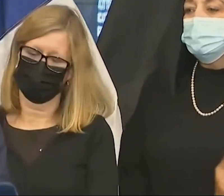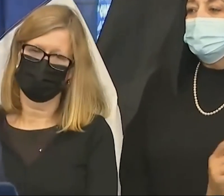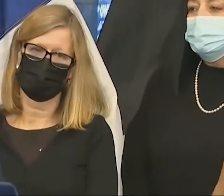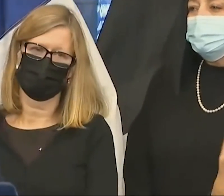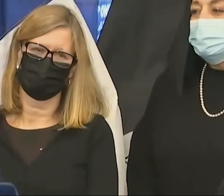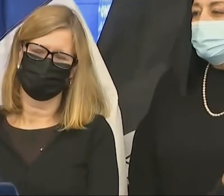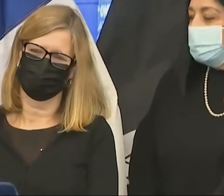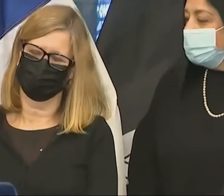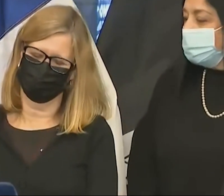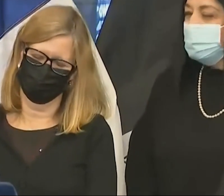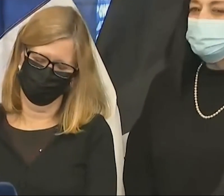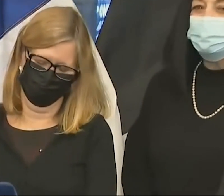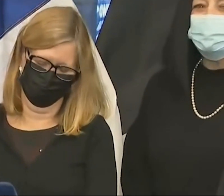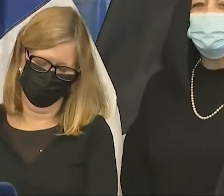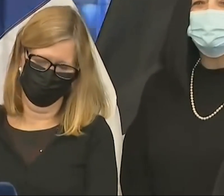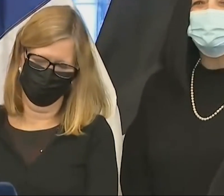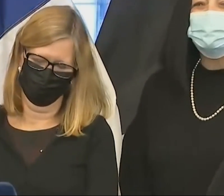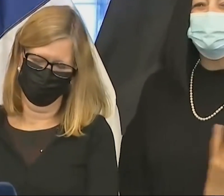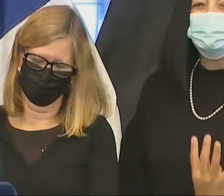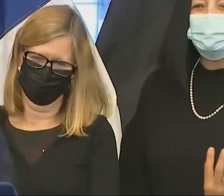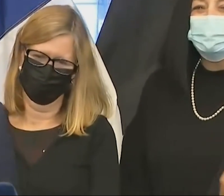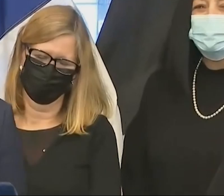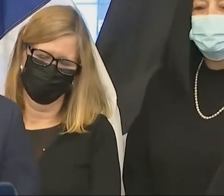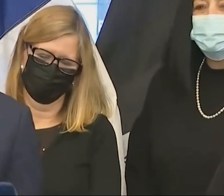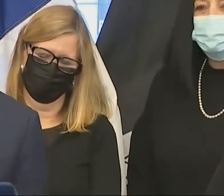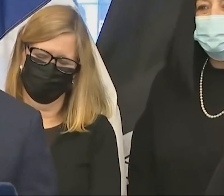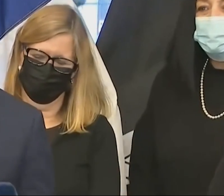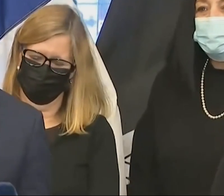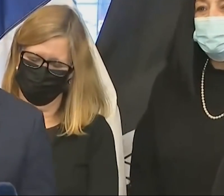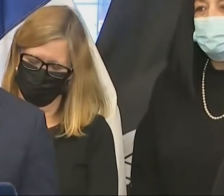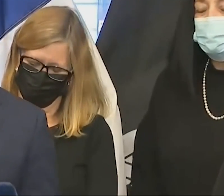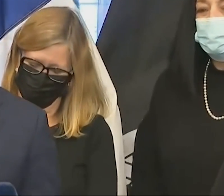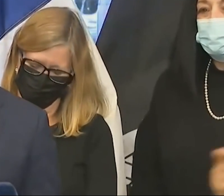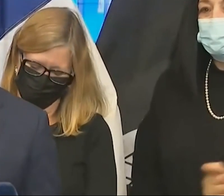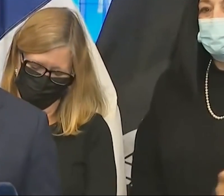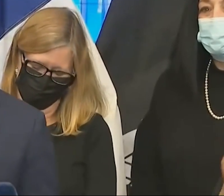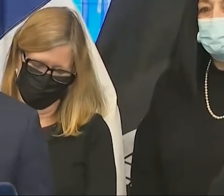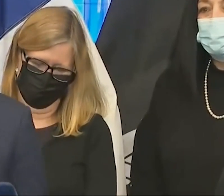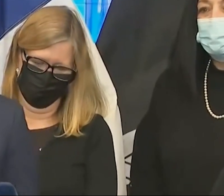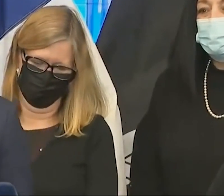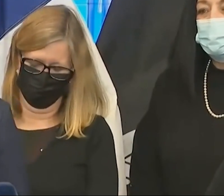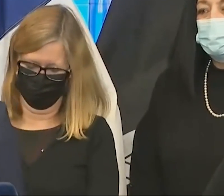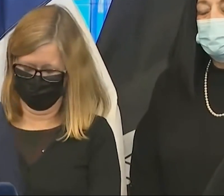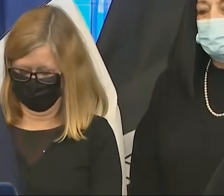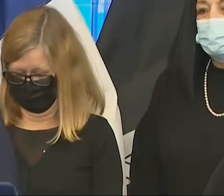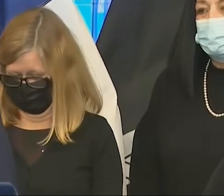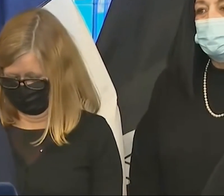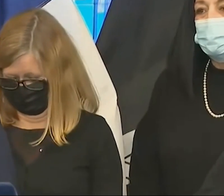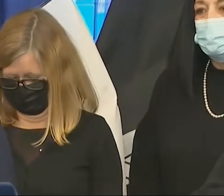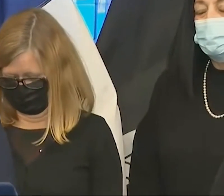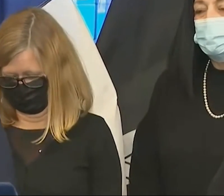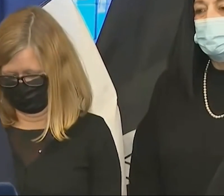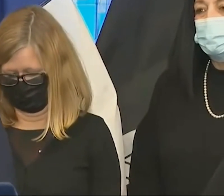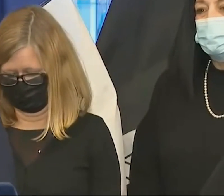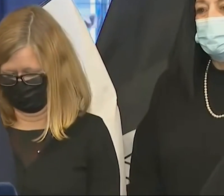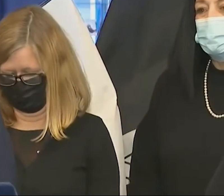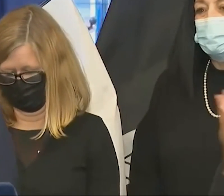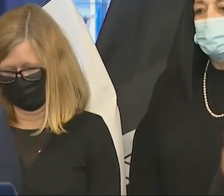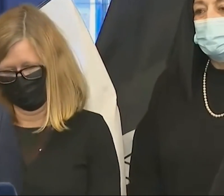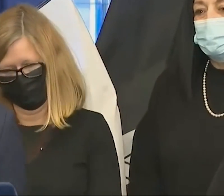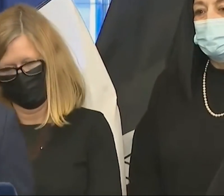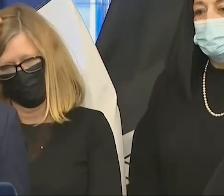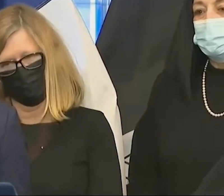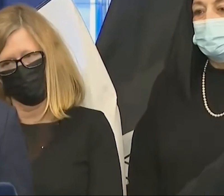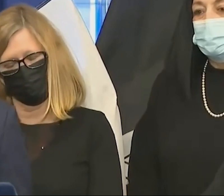through snowstorms and hurricanes, but also things like the pandemic and blackouts. They work with agencies across city government to